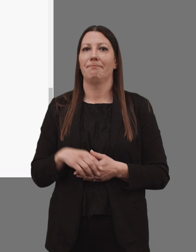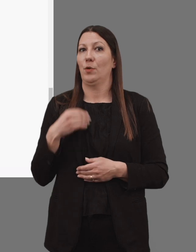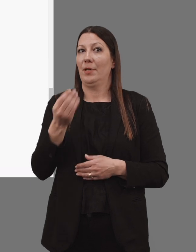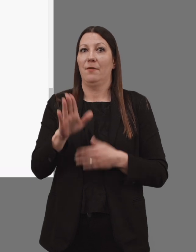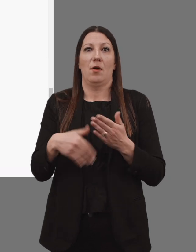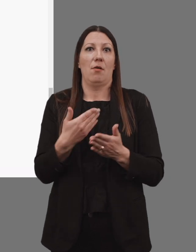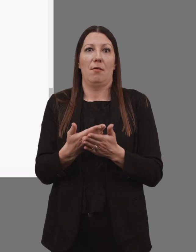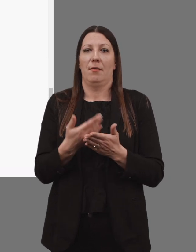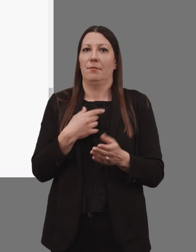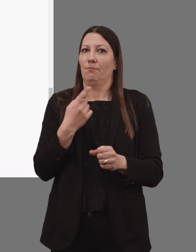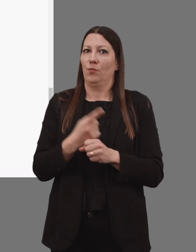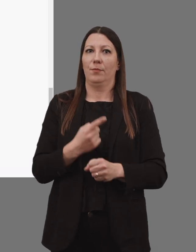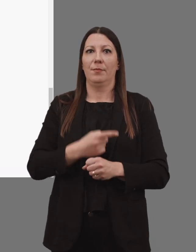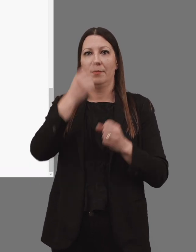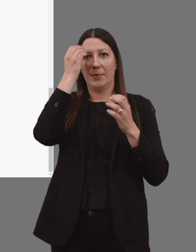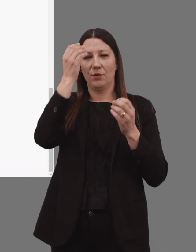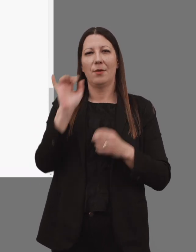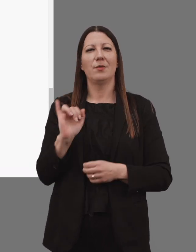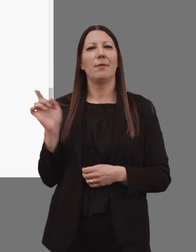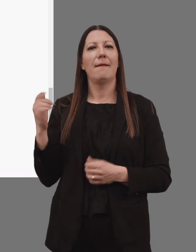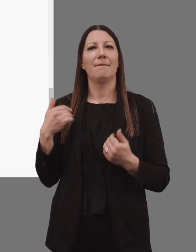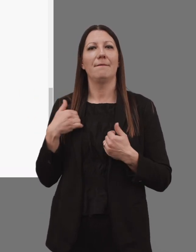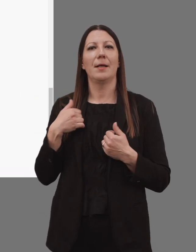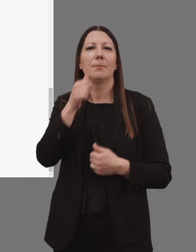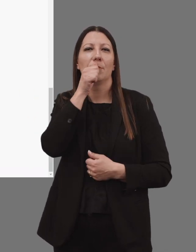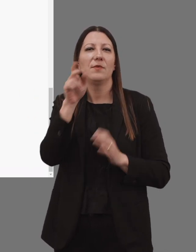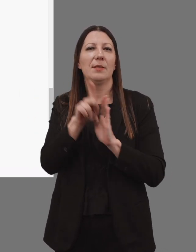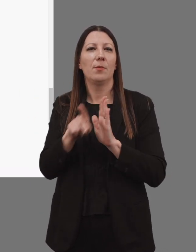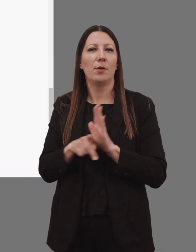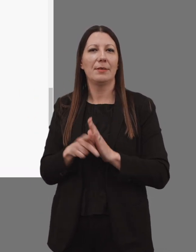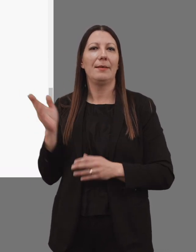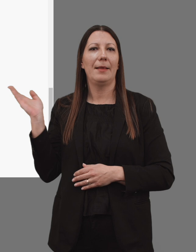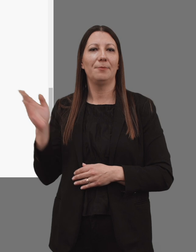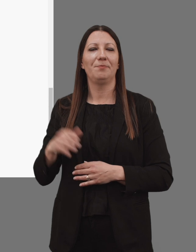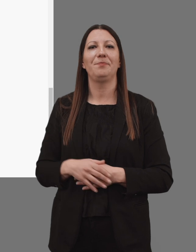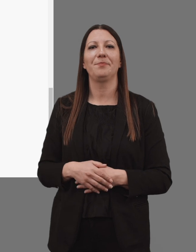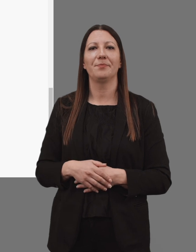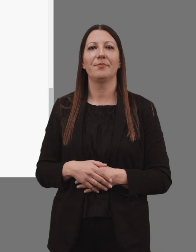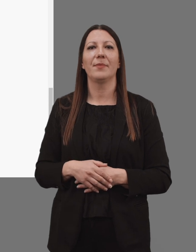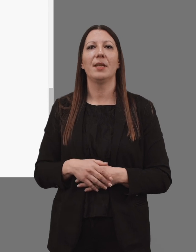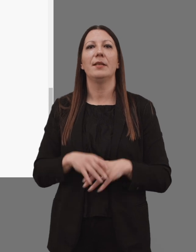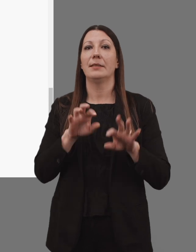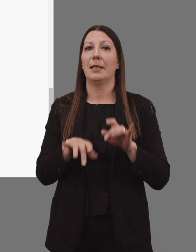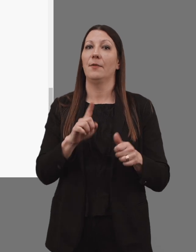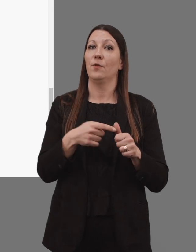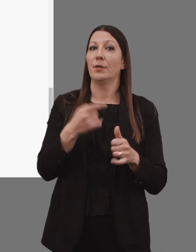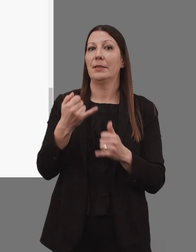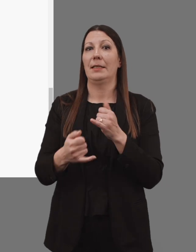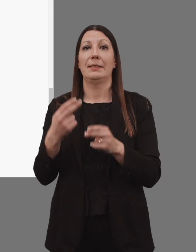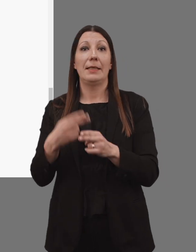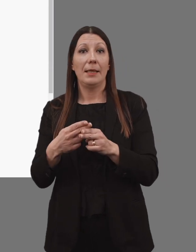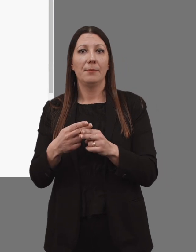goes through our privacy policy as well. And you can put in your first and last name and